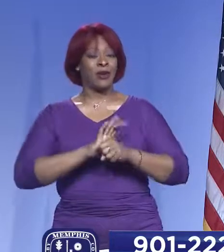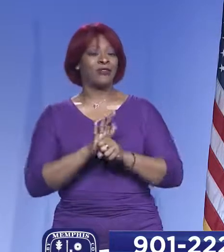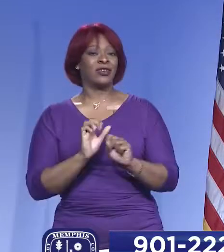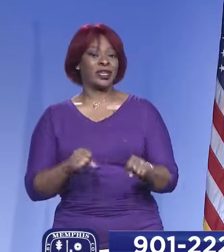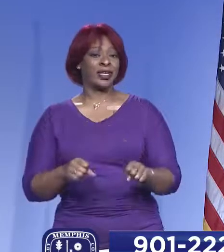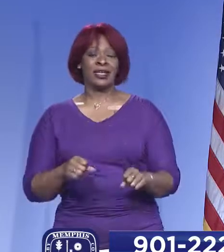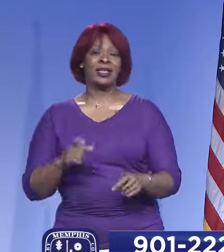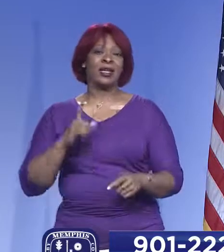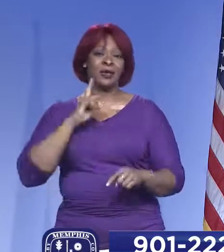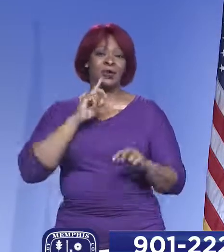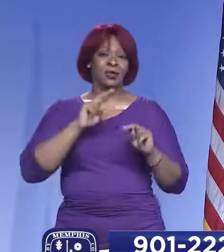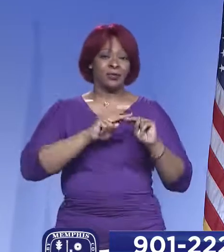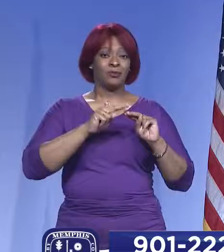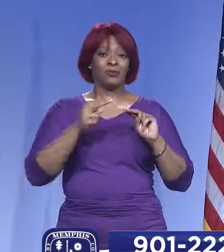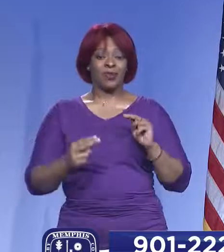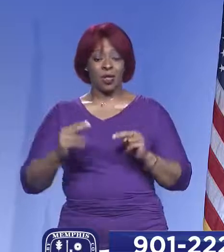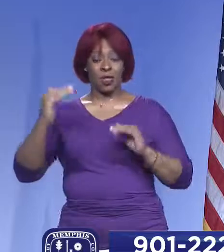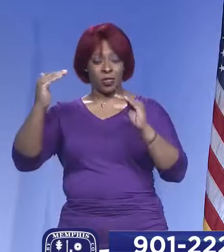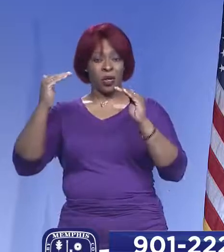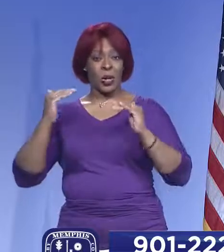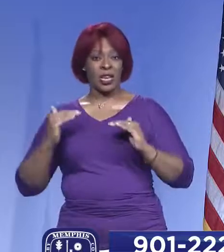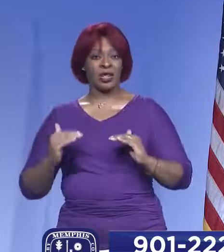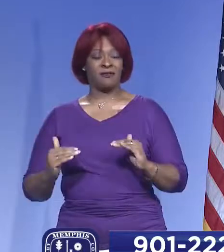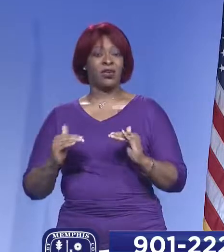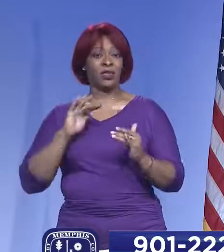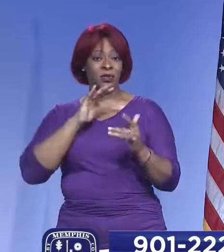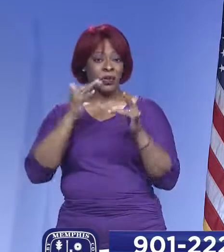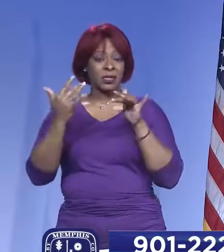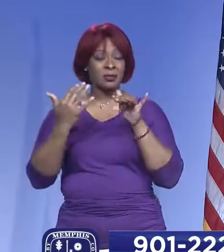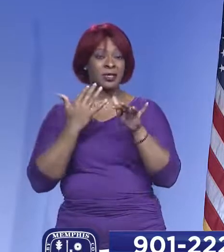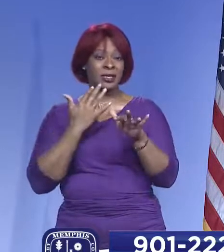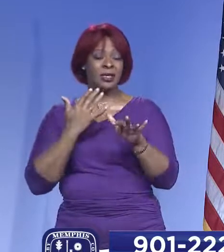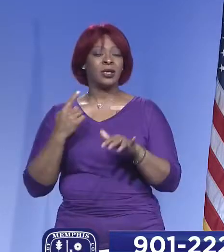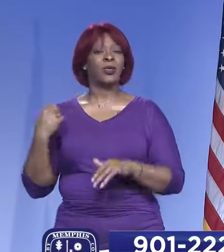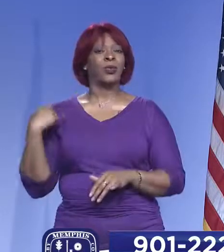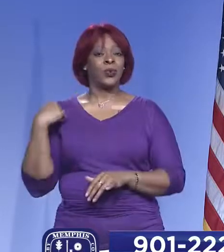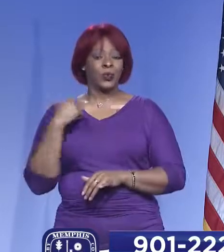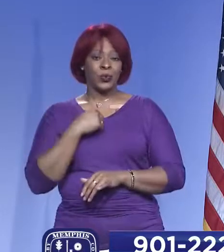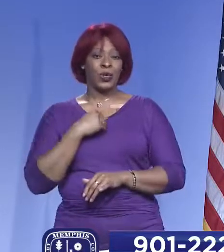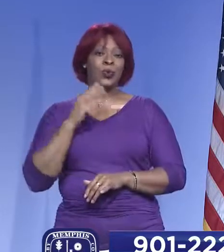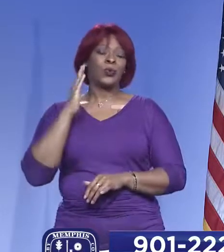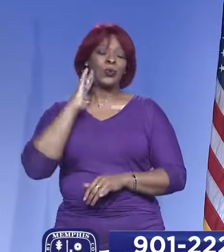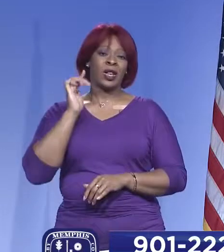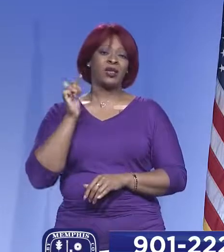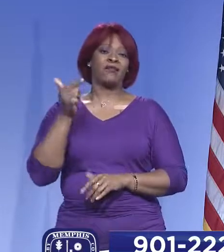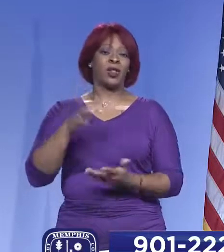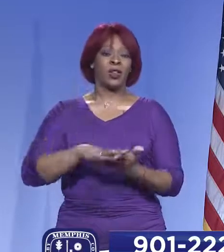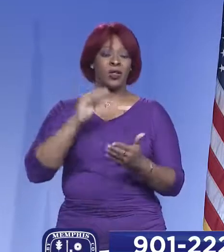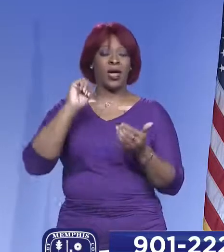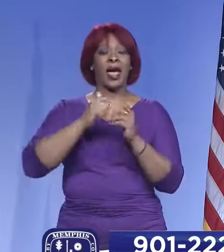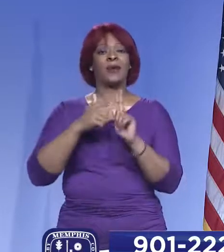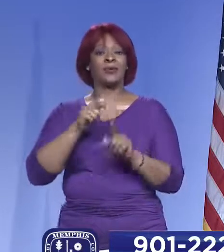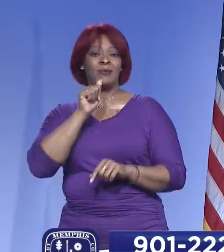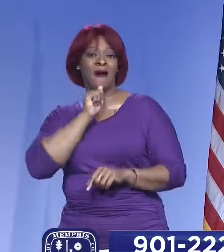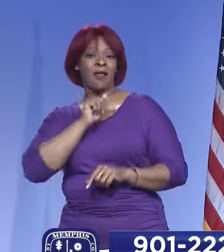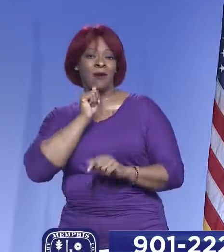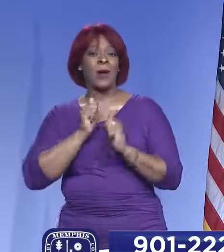It will drop to a lower level of transmission that we are going to eventually learn how to live